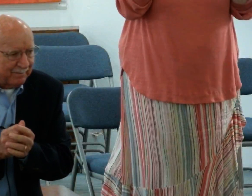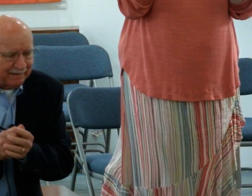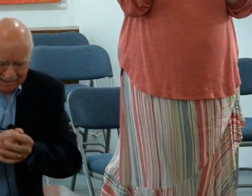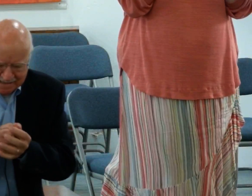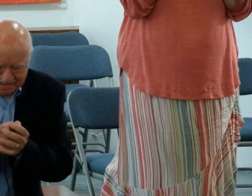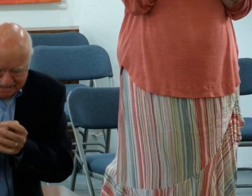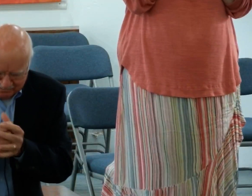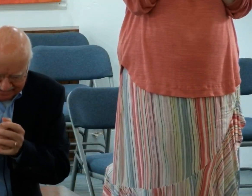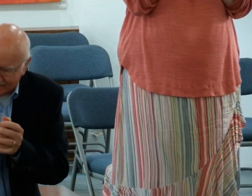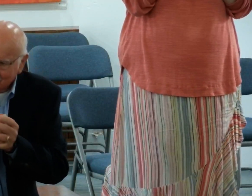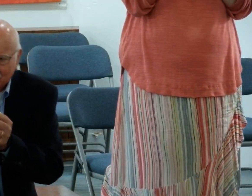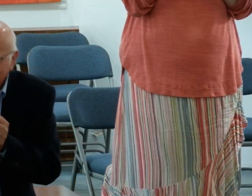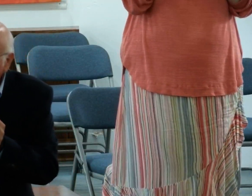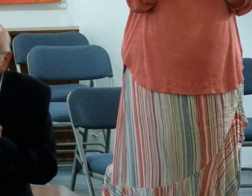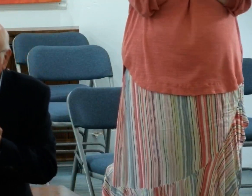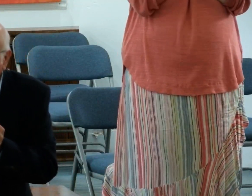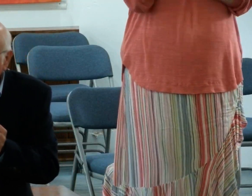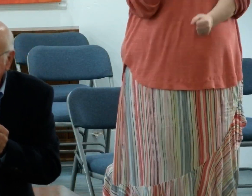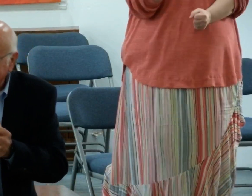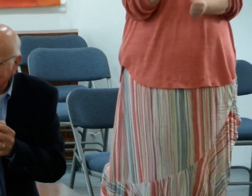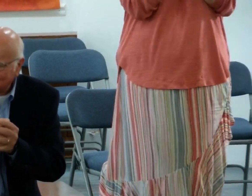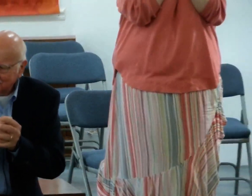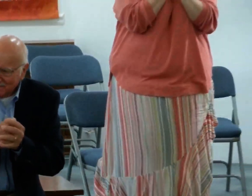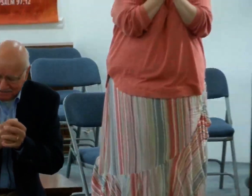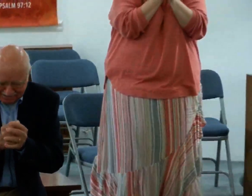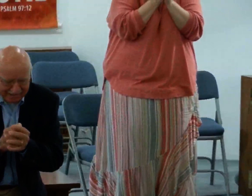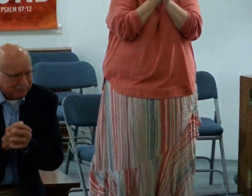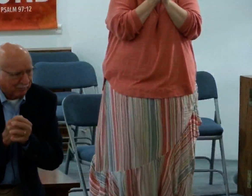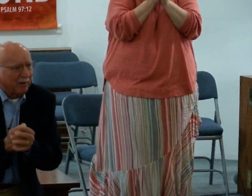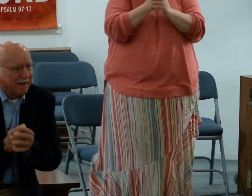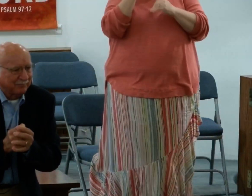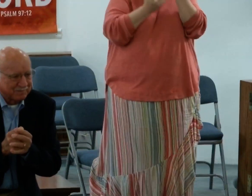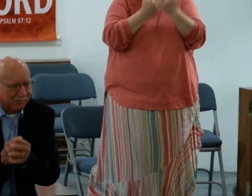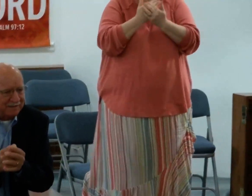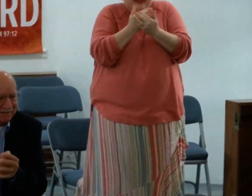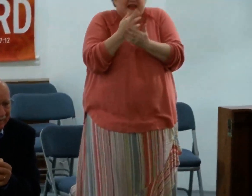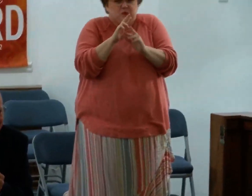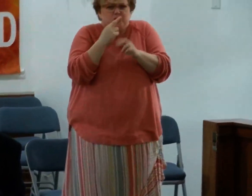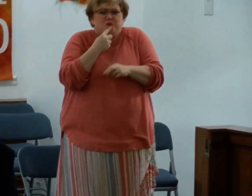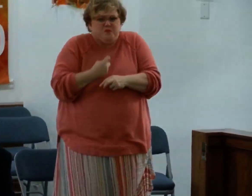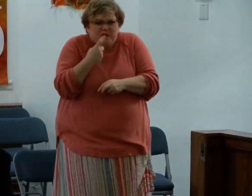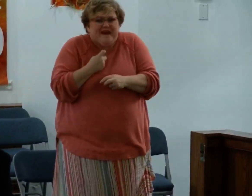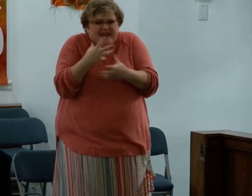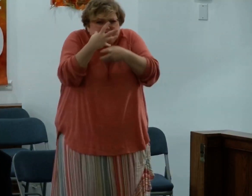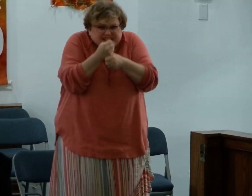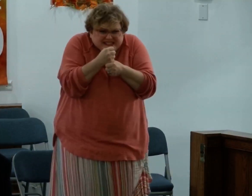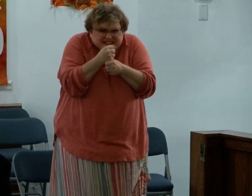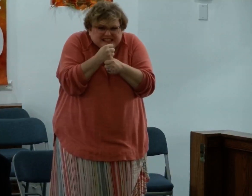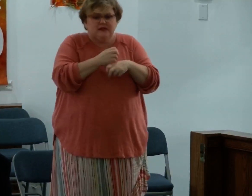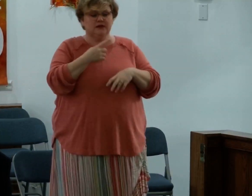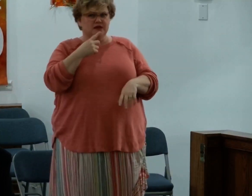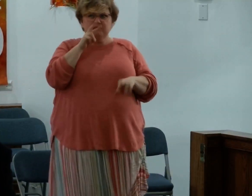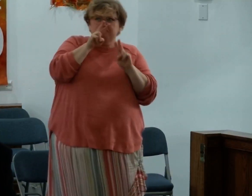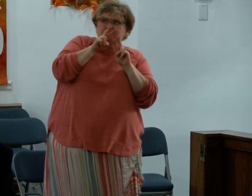bag of money, and he had it so tight in his fist that, you know, his hands were red from squeezing that thing so tight. And he looked